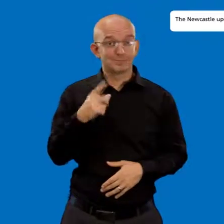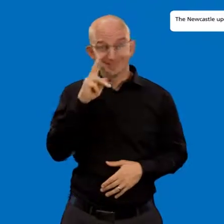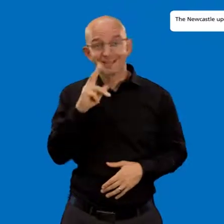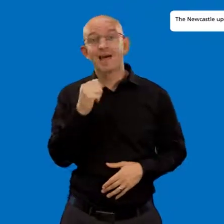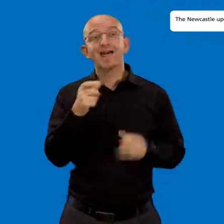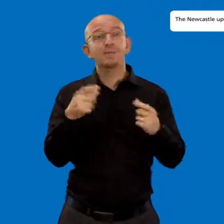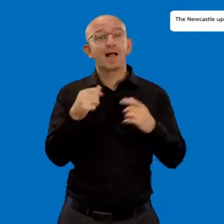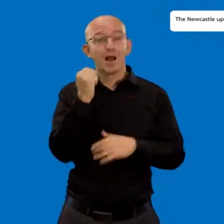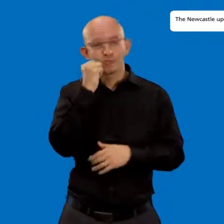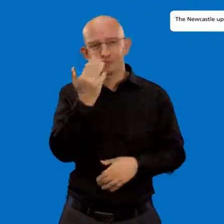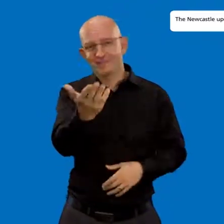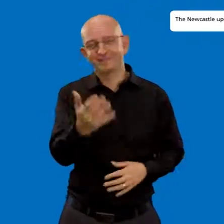or complaints to